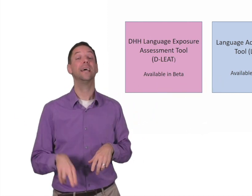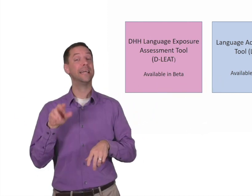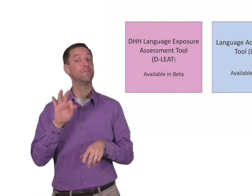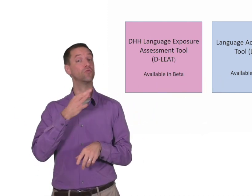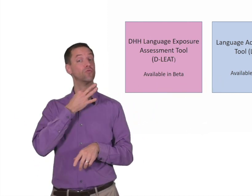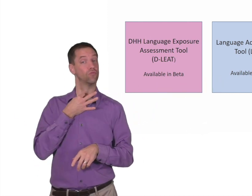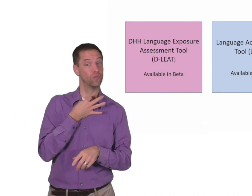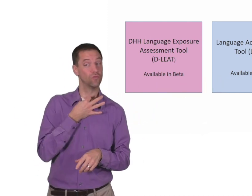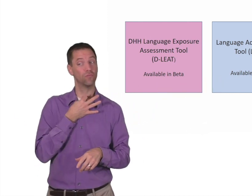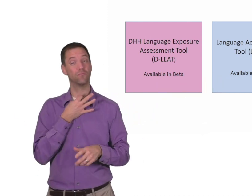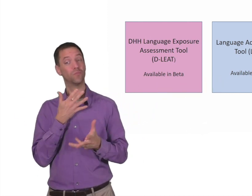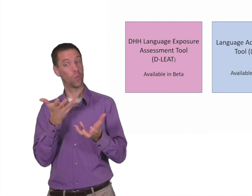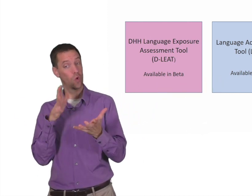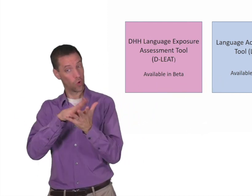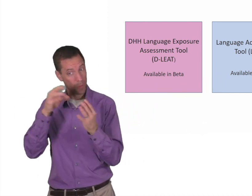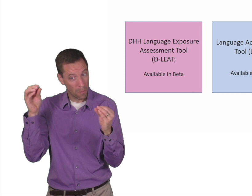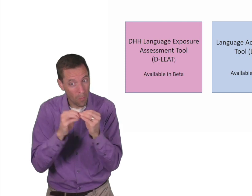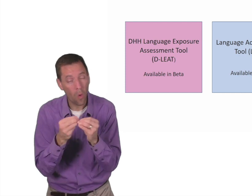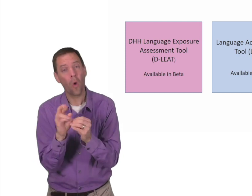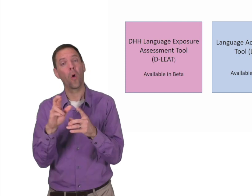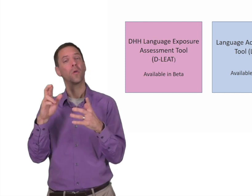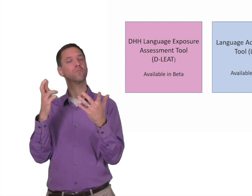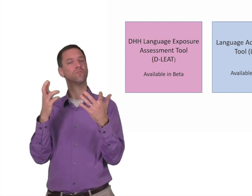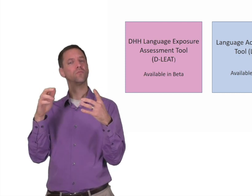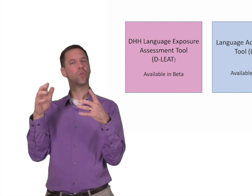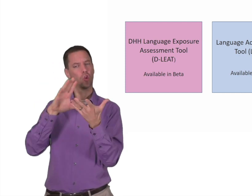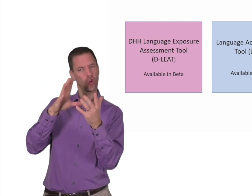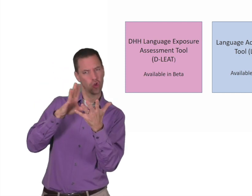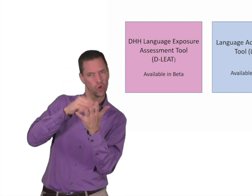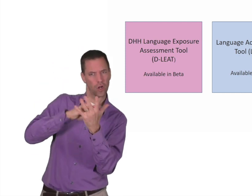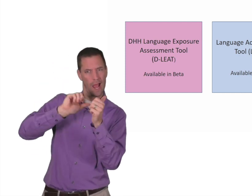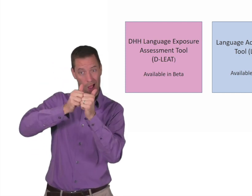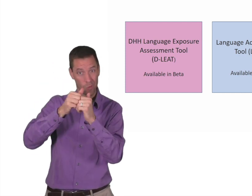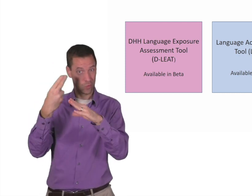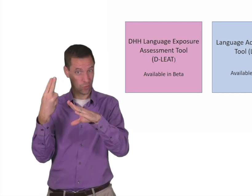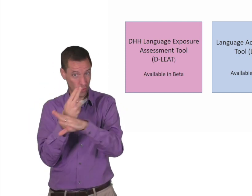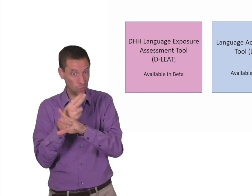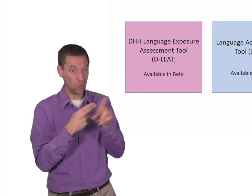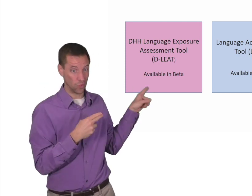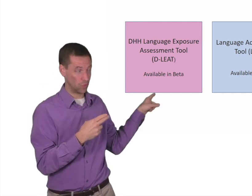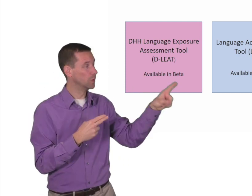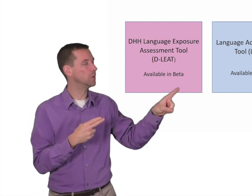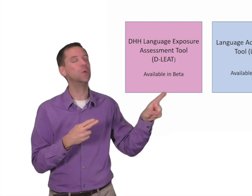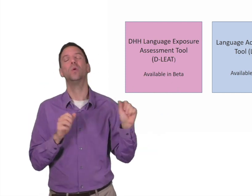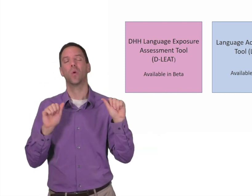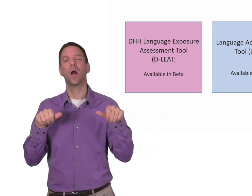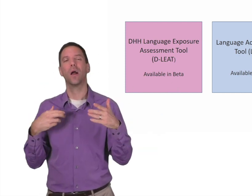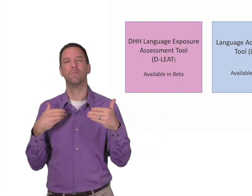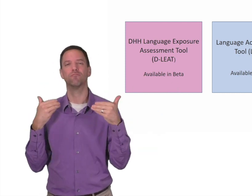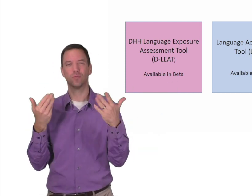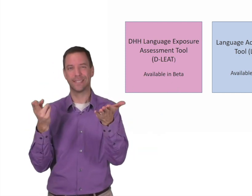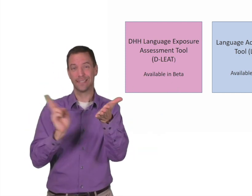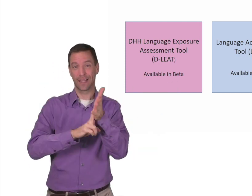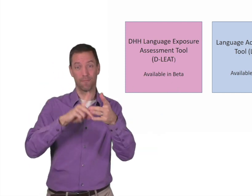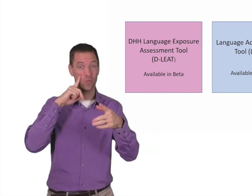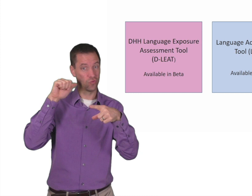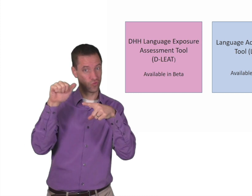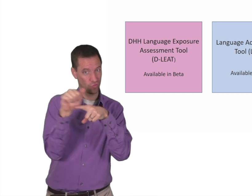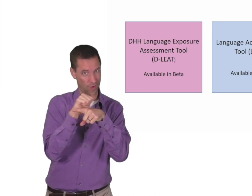So now I have described these first 2 tools. If you are interested or curious about learning how to use them,